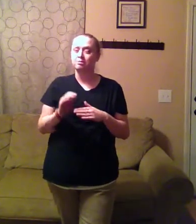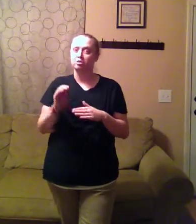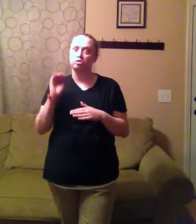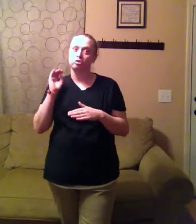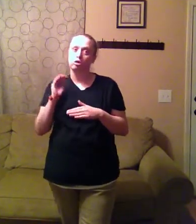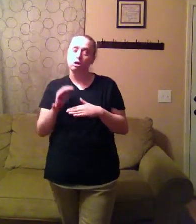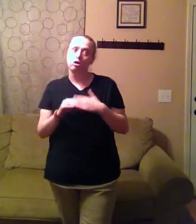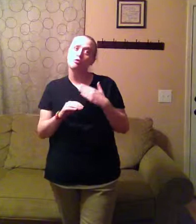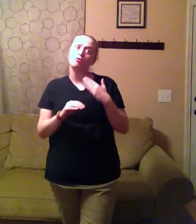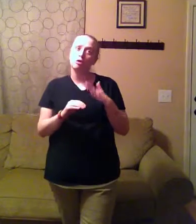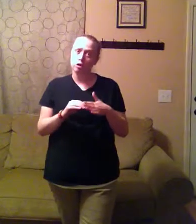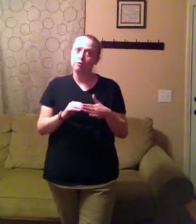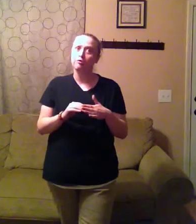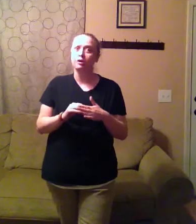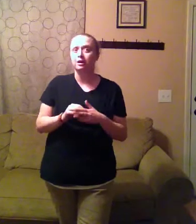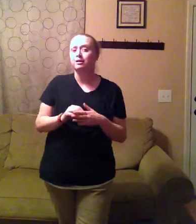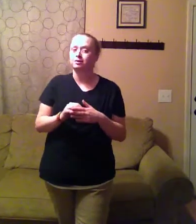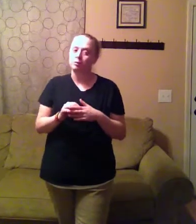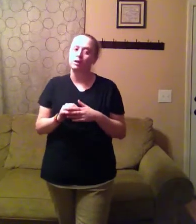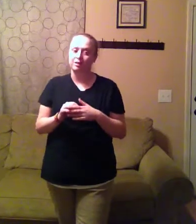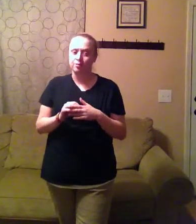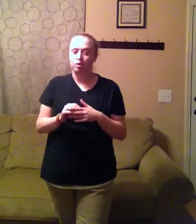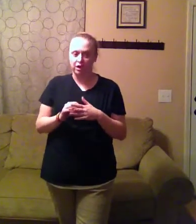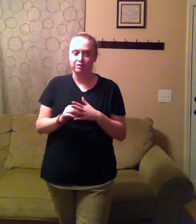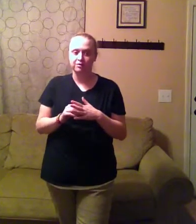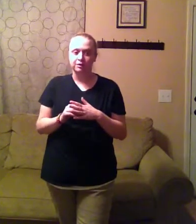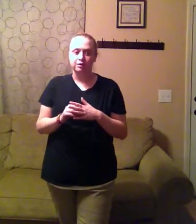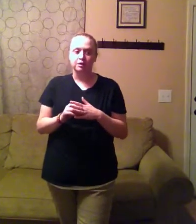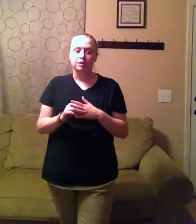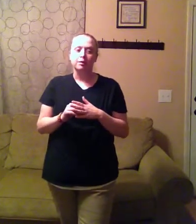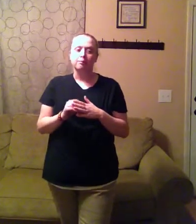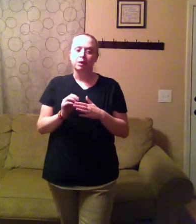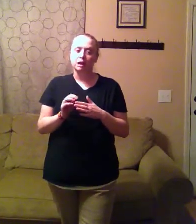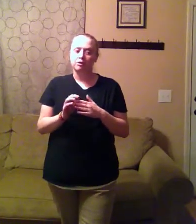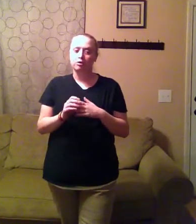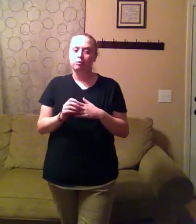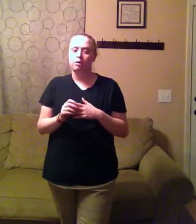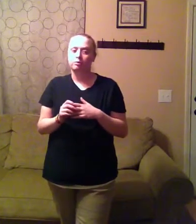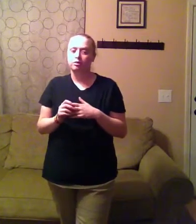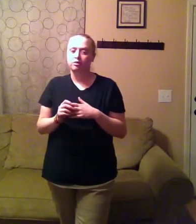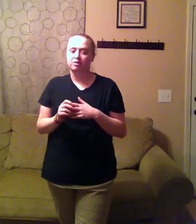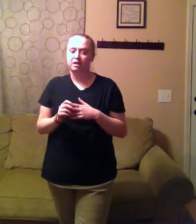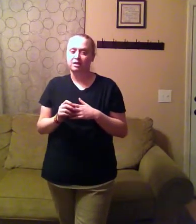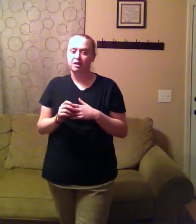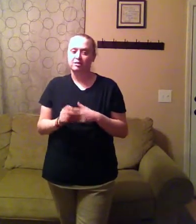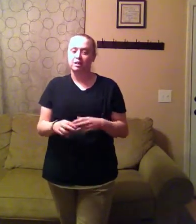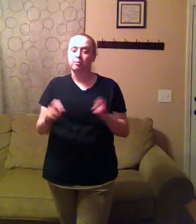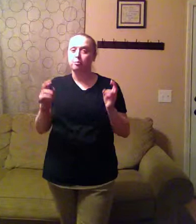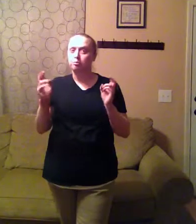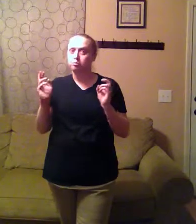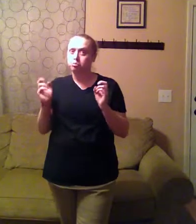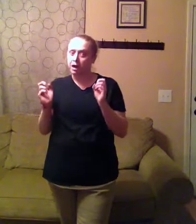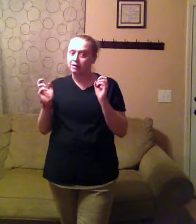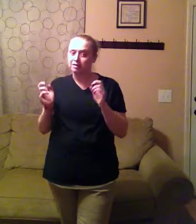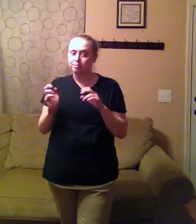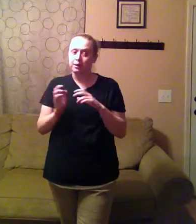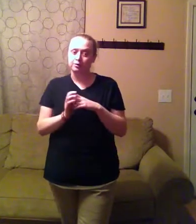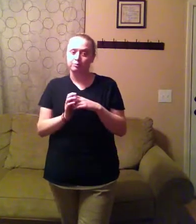speeches over and over again until we get them right. Many of you will probably know this technique as the practice makes